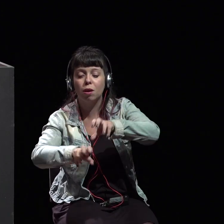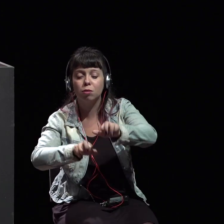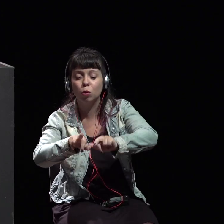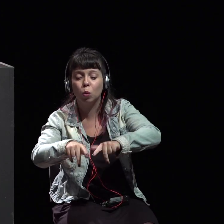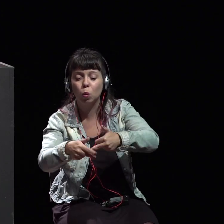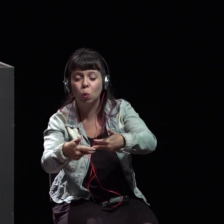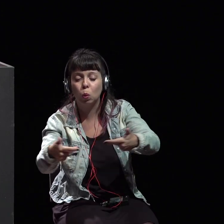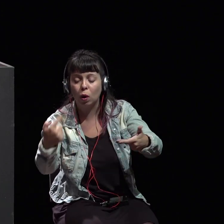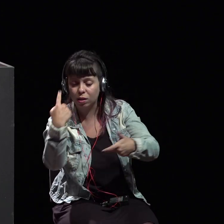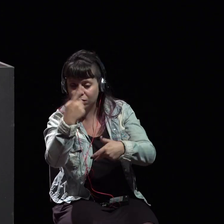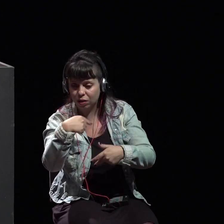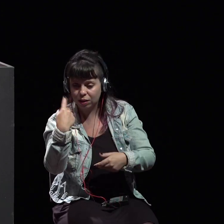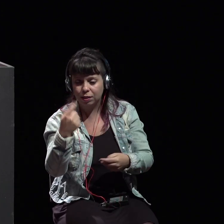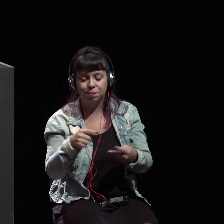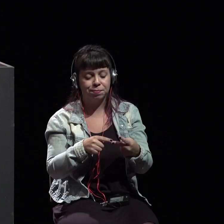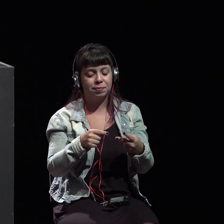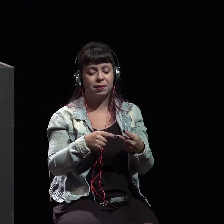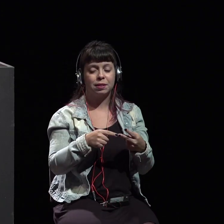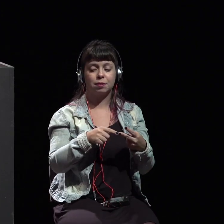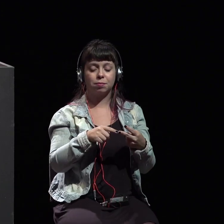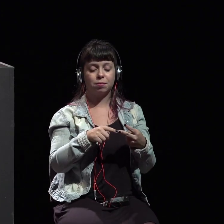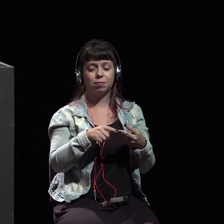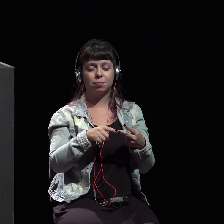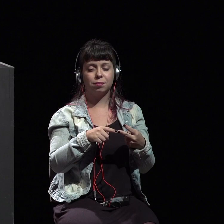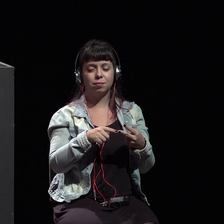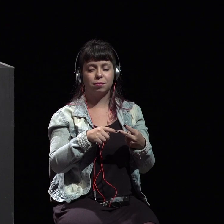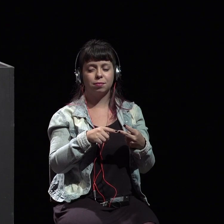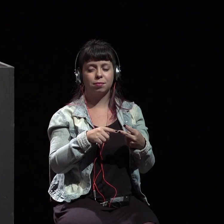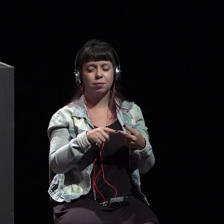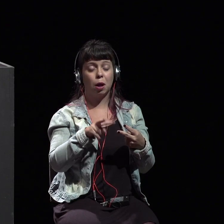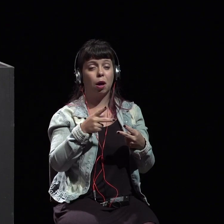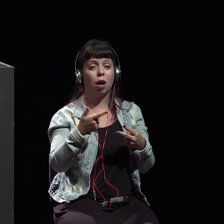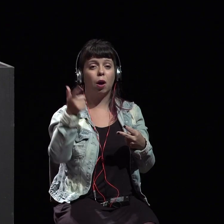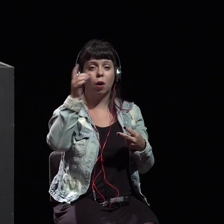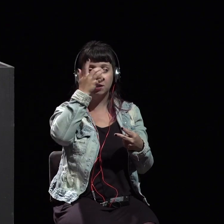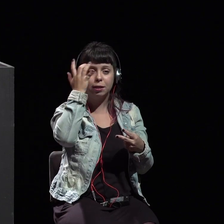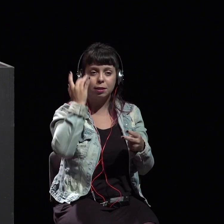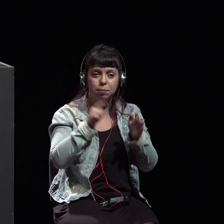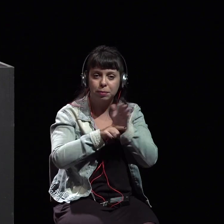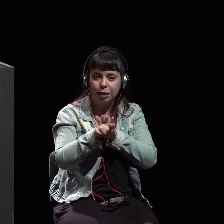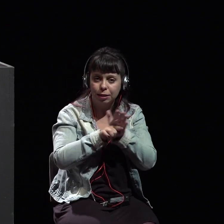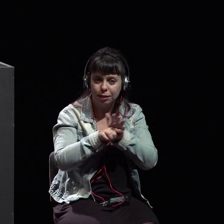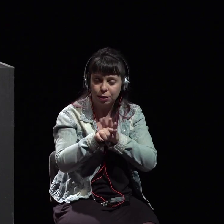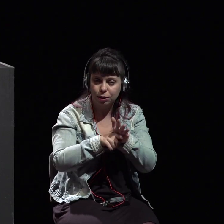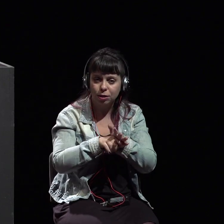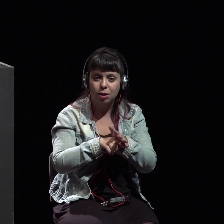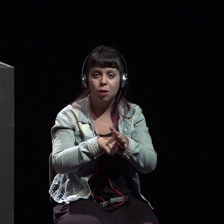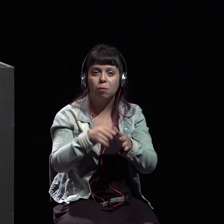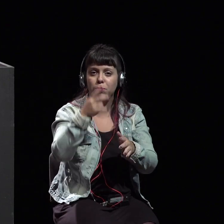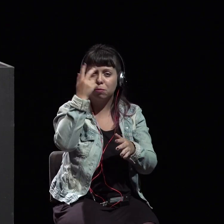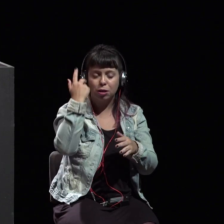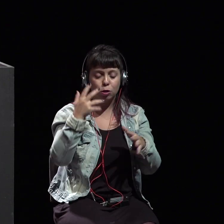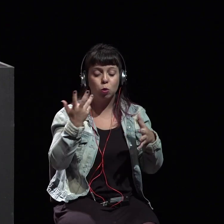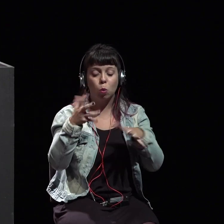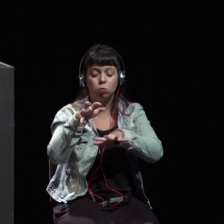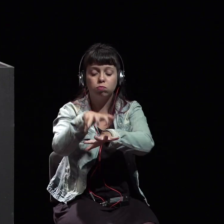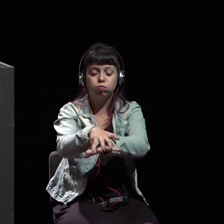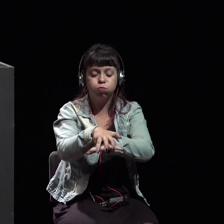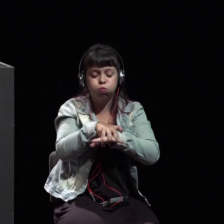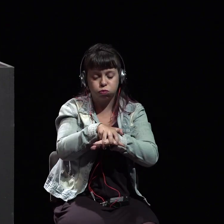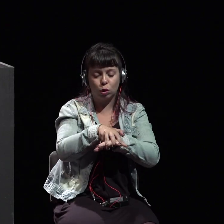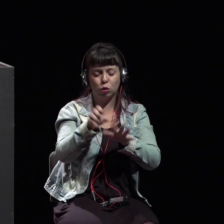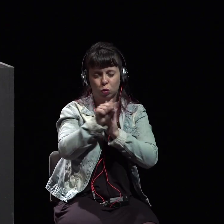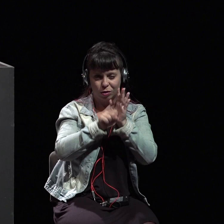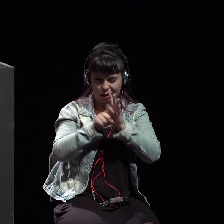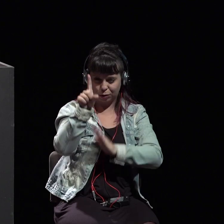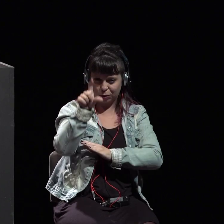Hawaiian sovereignty in the 19th century, I propose that we regard these letters as part of a strategy of material survivance, a coin termed by Anishinaabe scholar